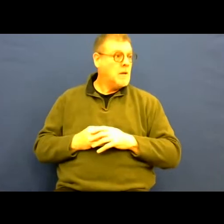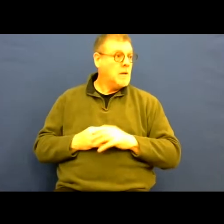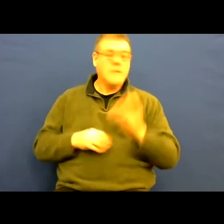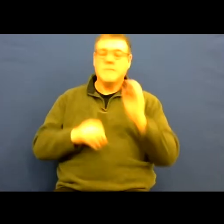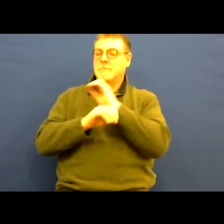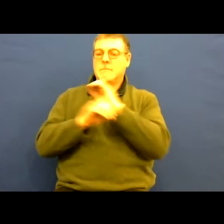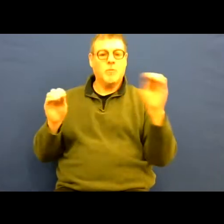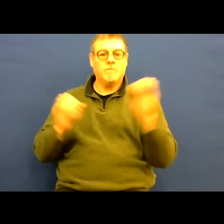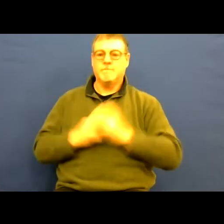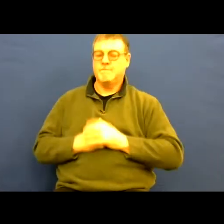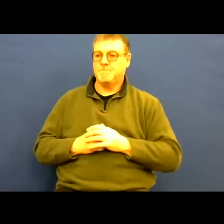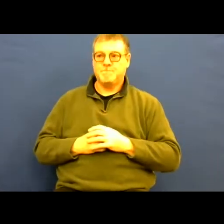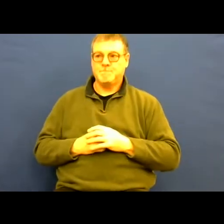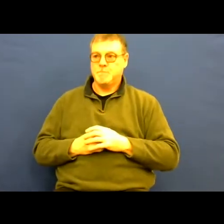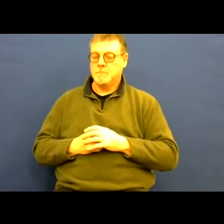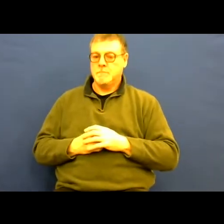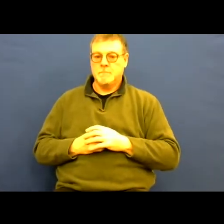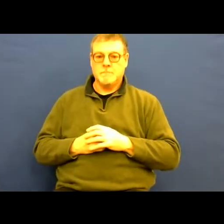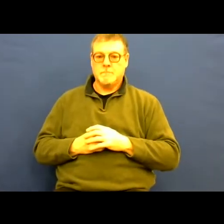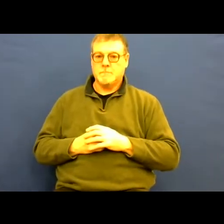Oh, okay, thank you.